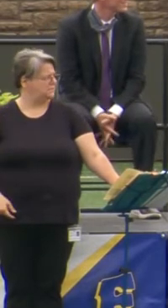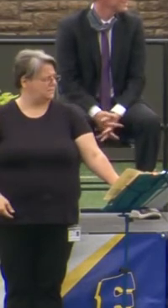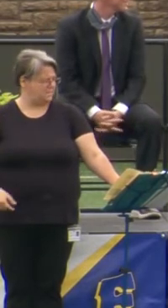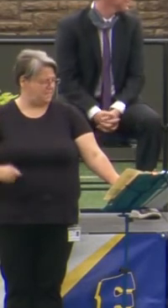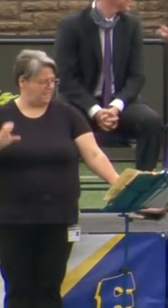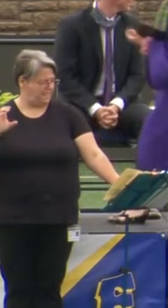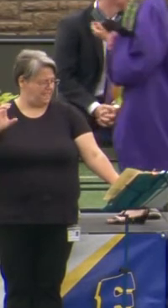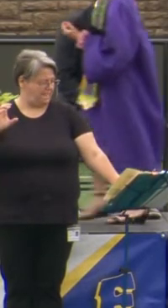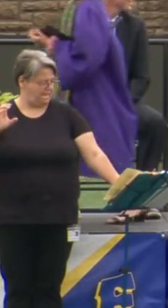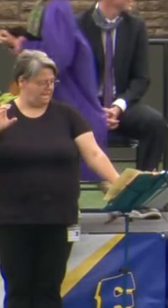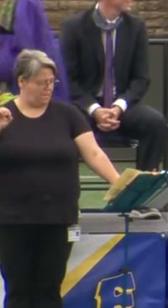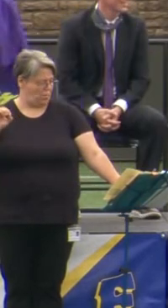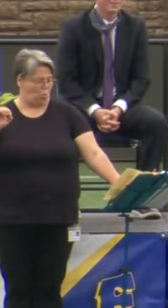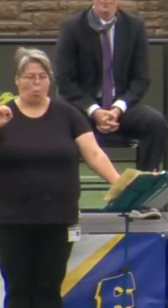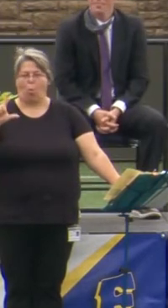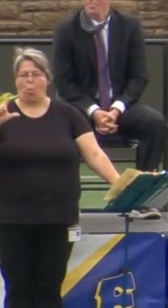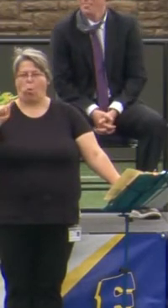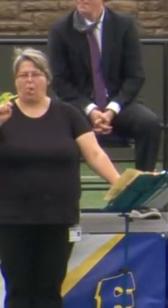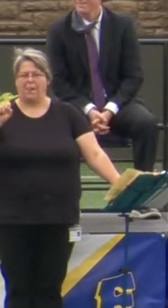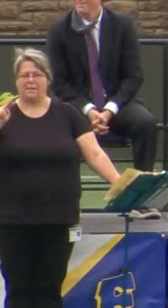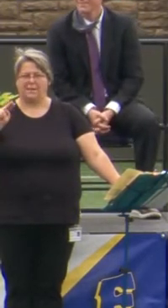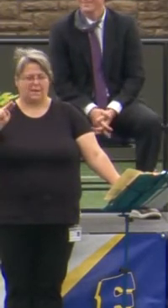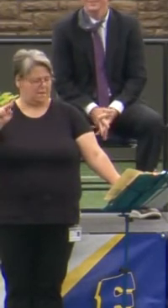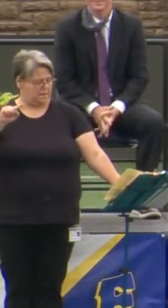Colton Zick.